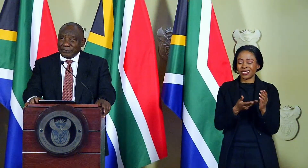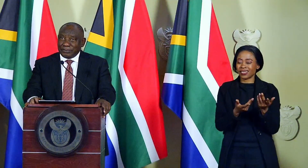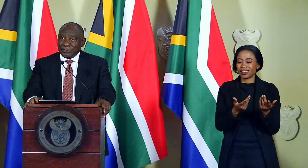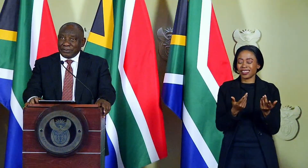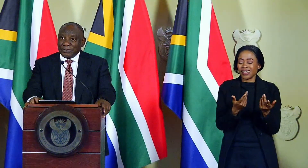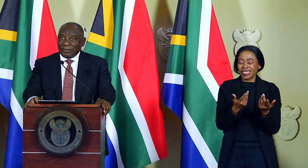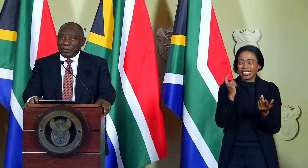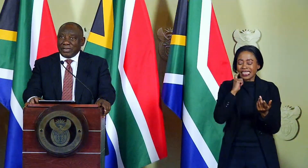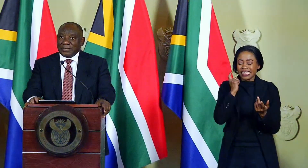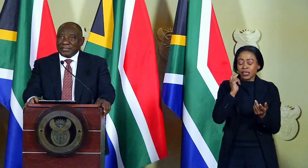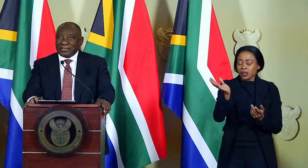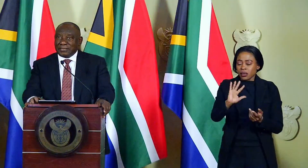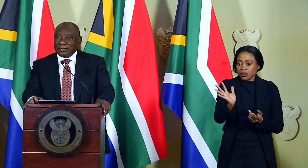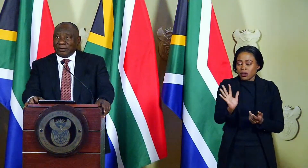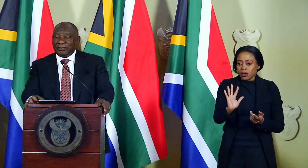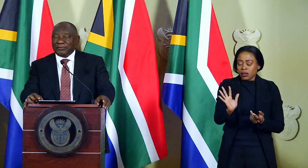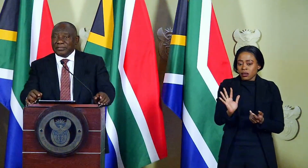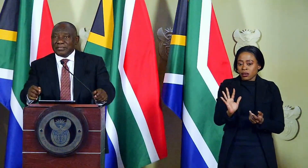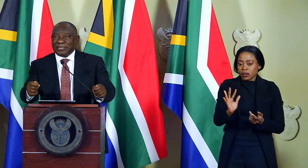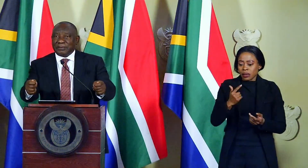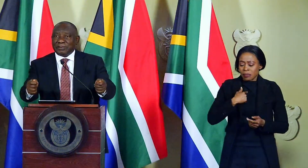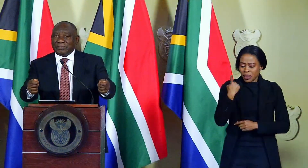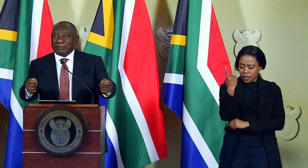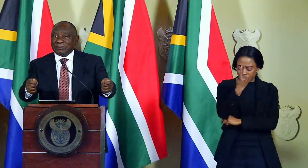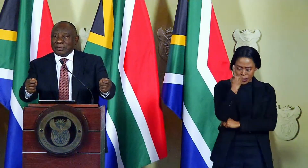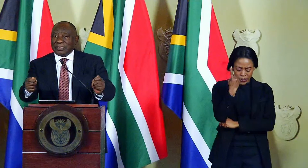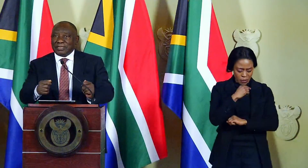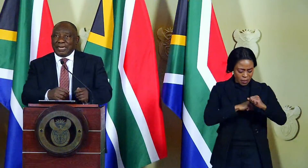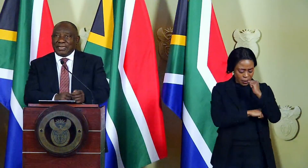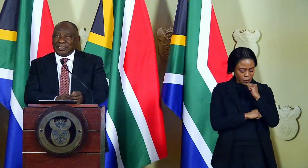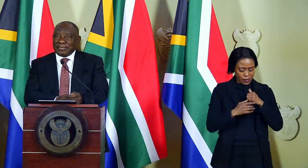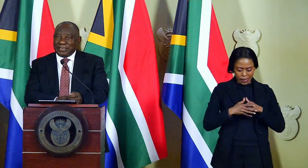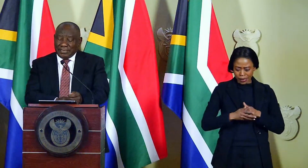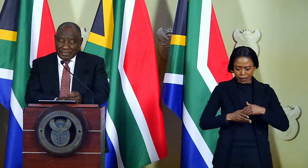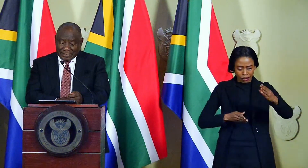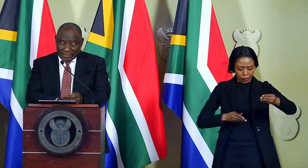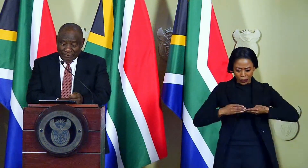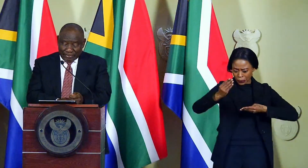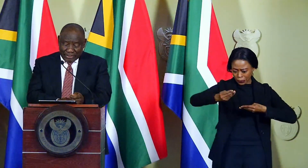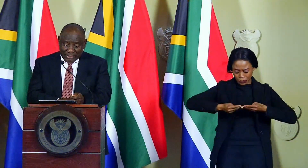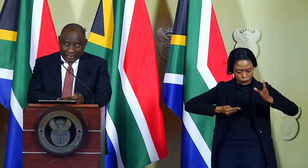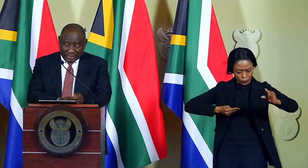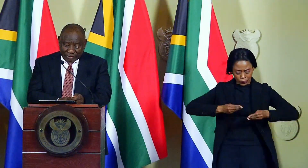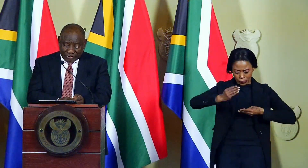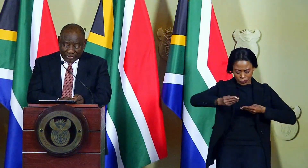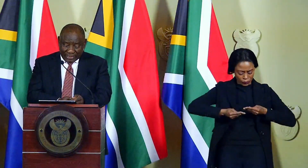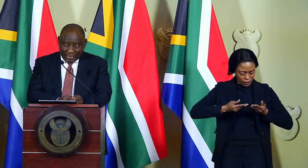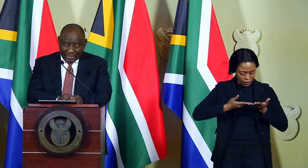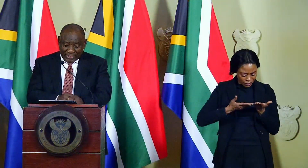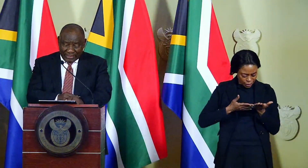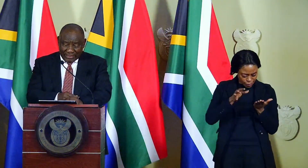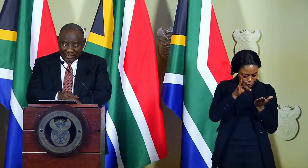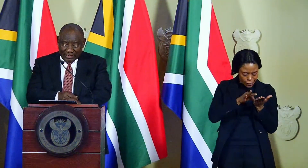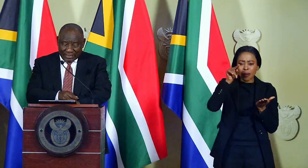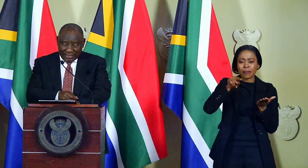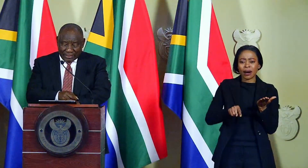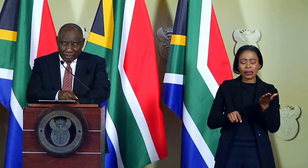task, where I sit in the office and I get handed the bill that I should